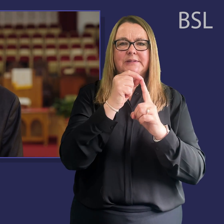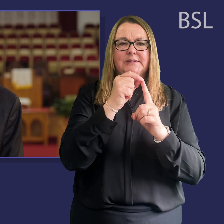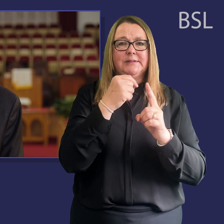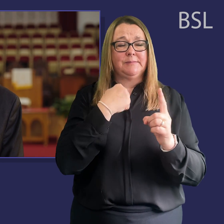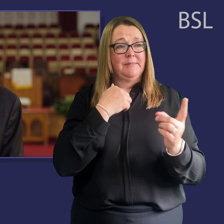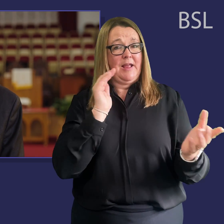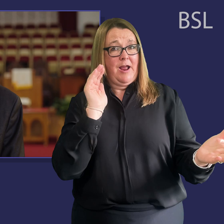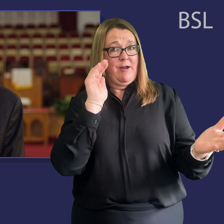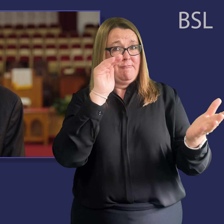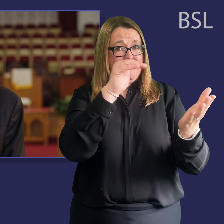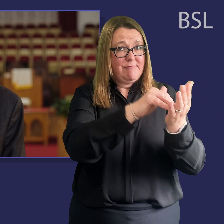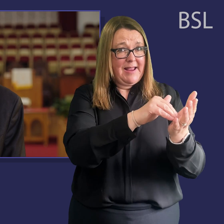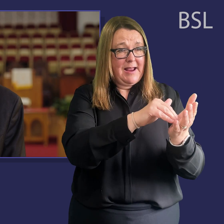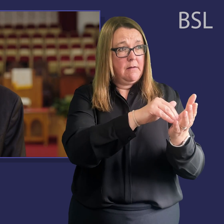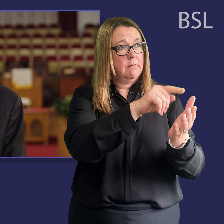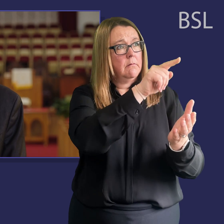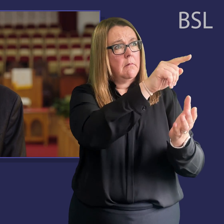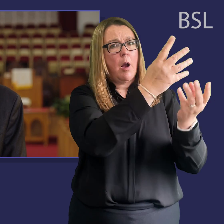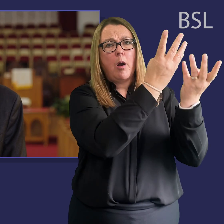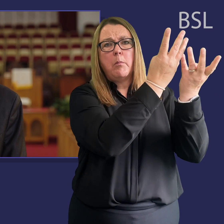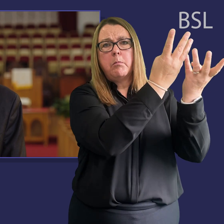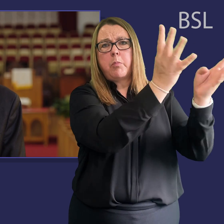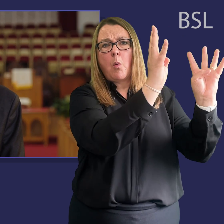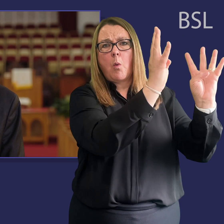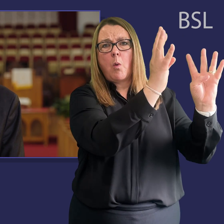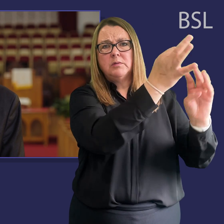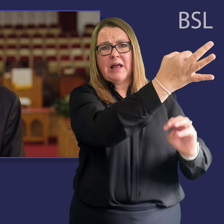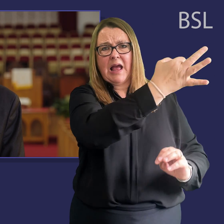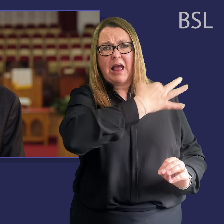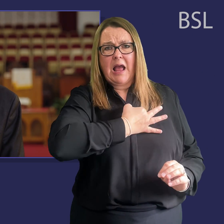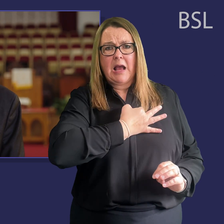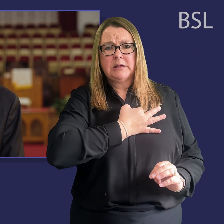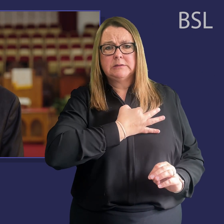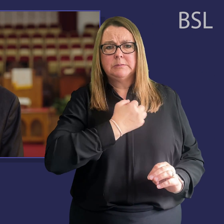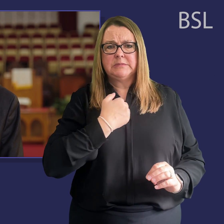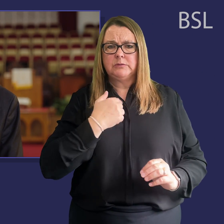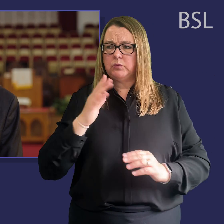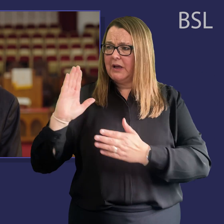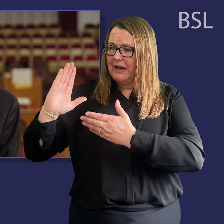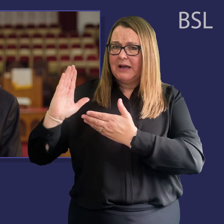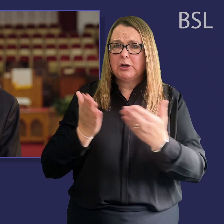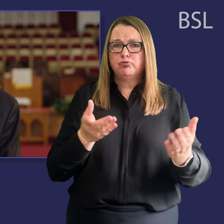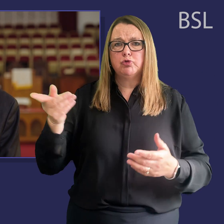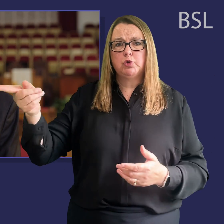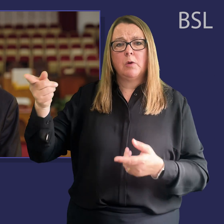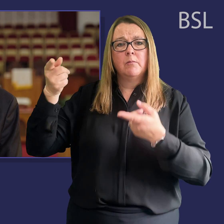President Nelson to that great concourse of